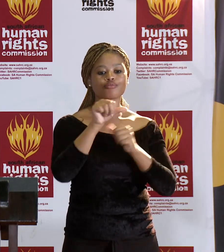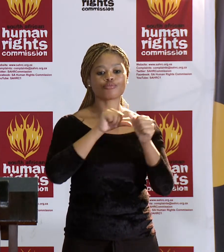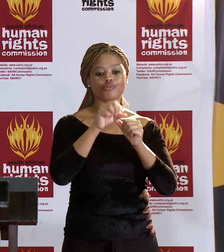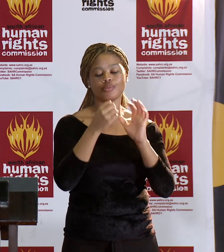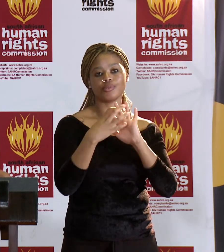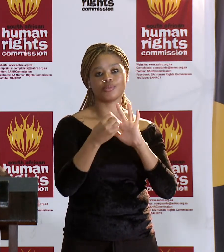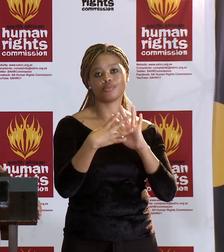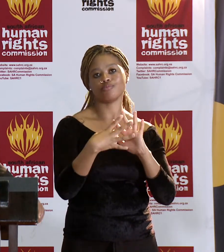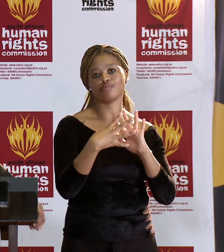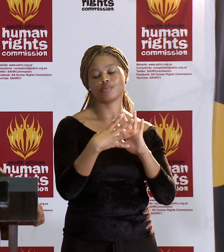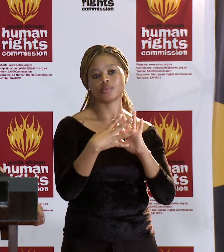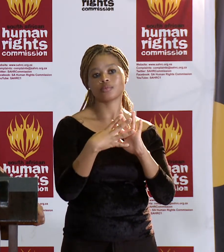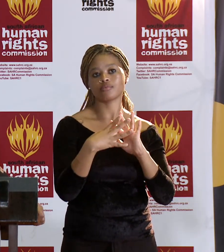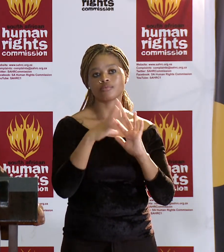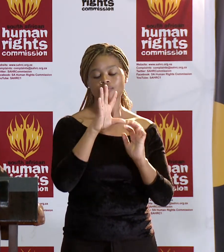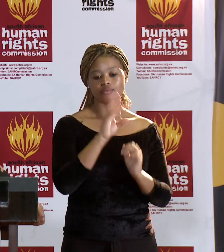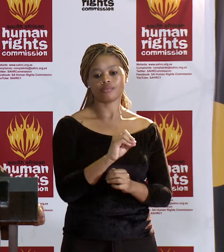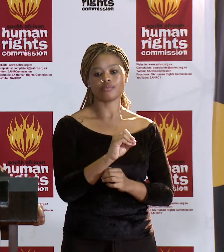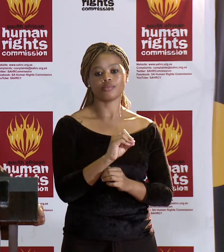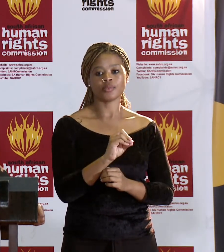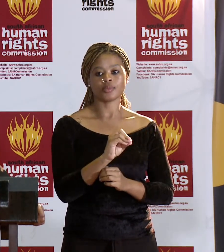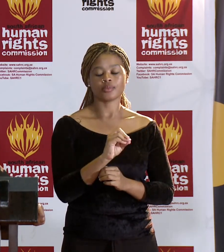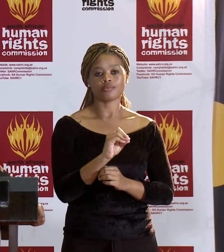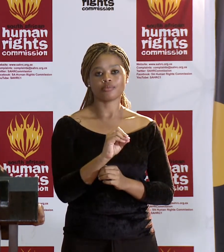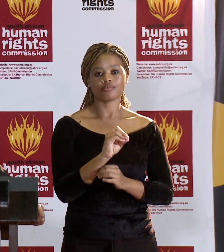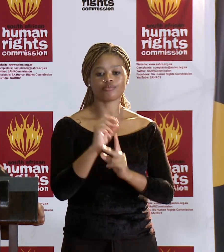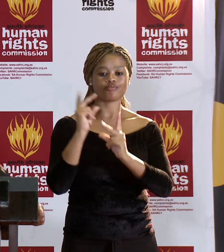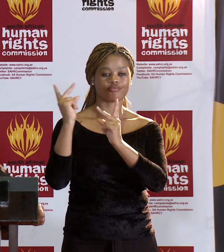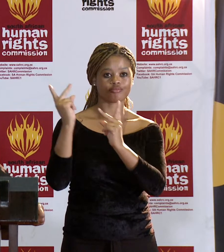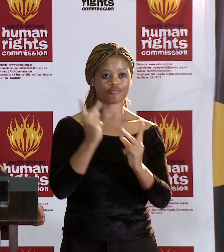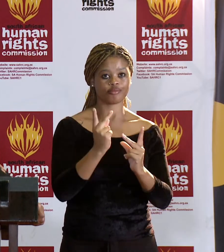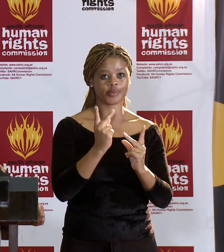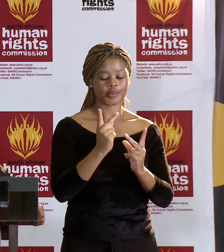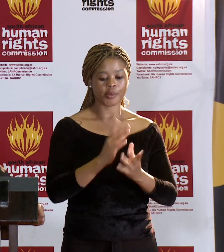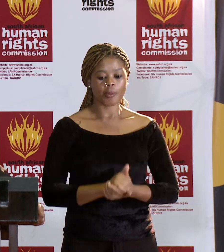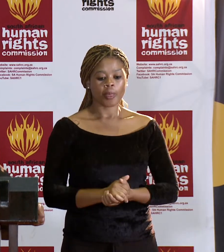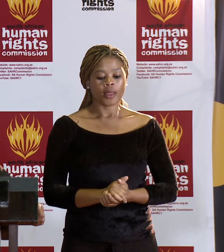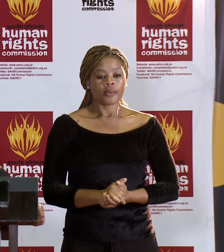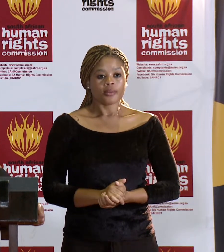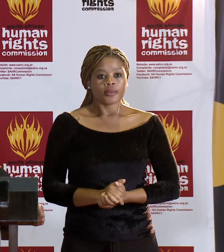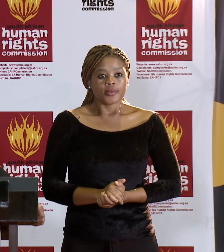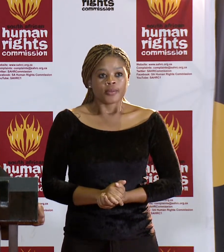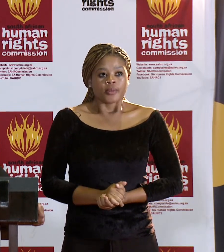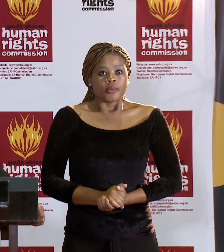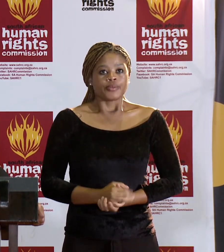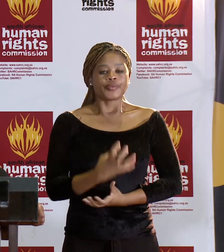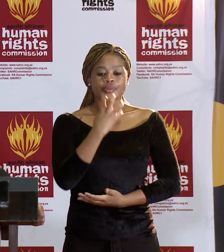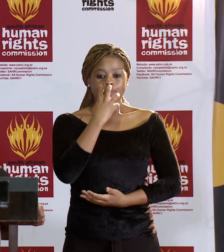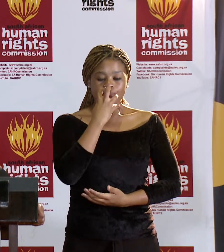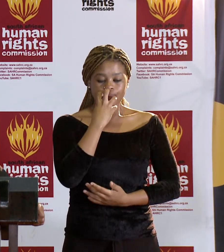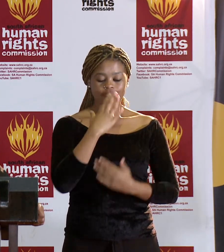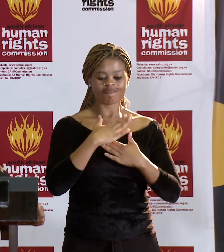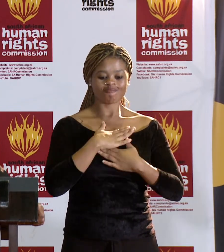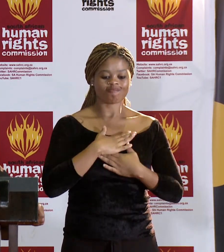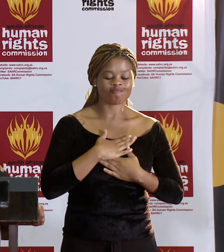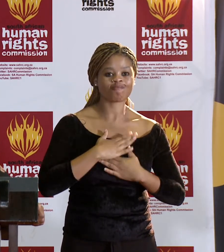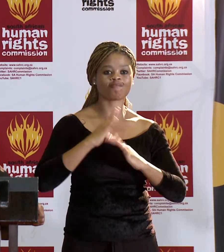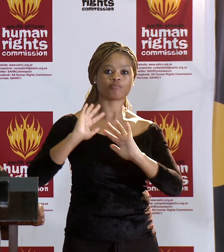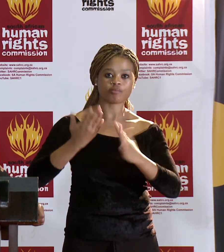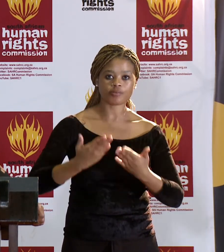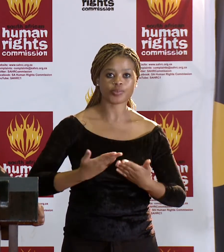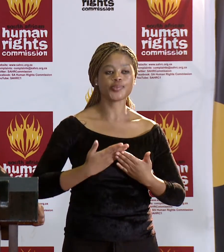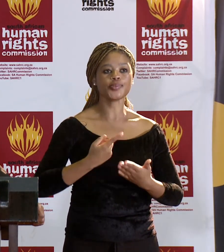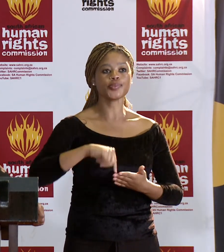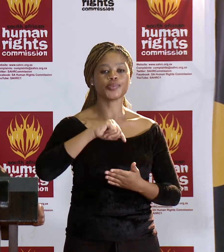media platforms, distinguished guests. A very warm and appreciative welcome